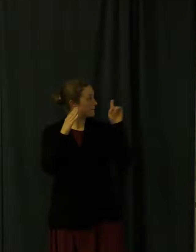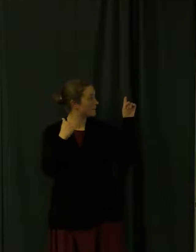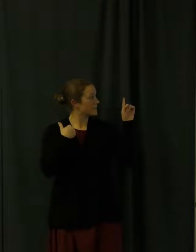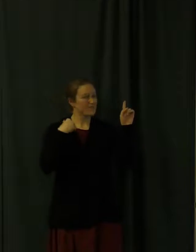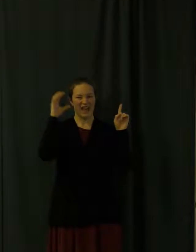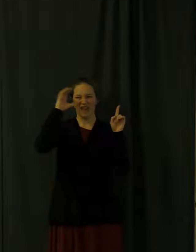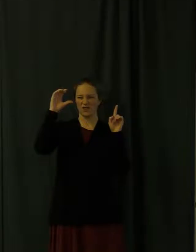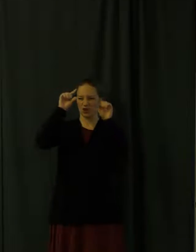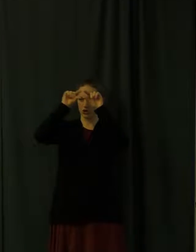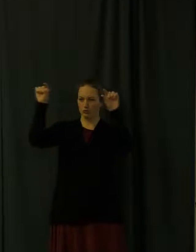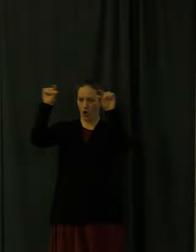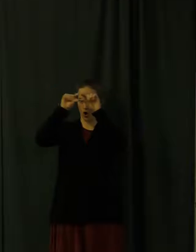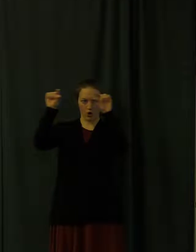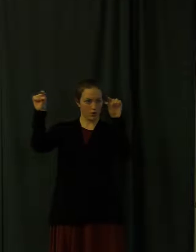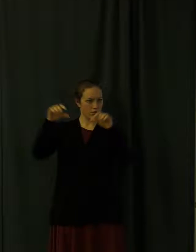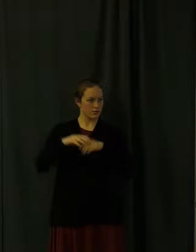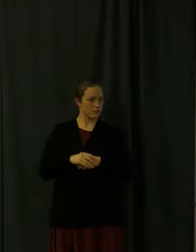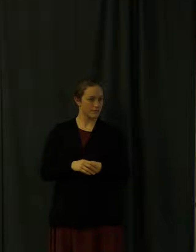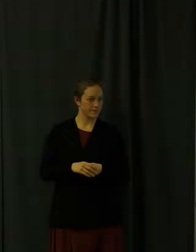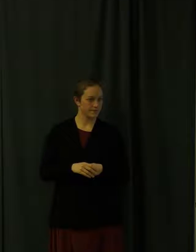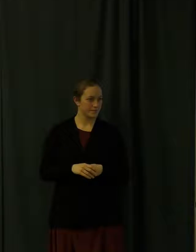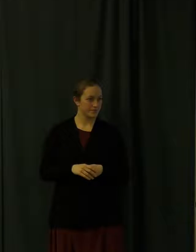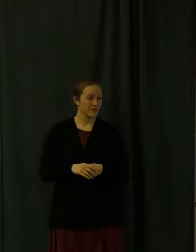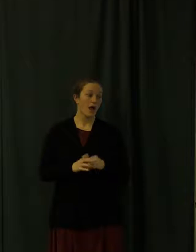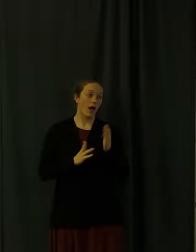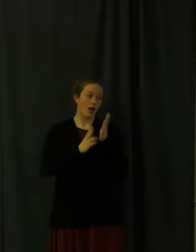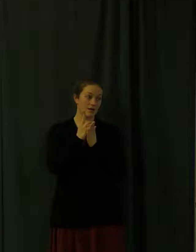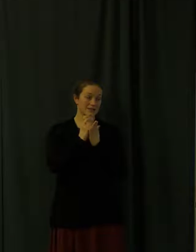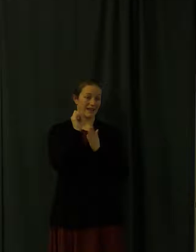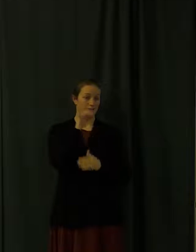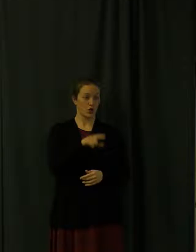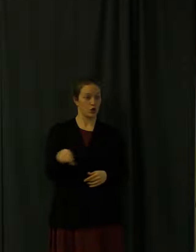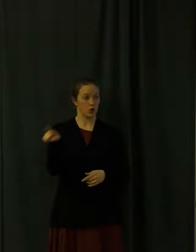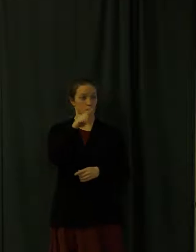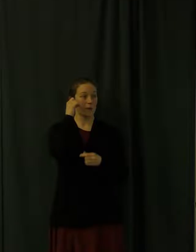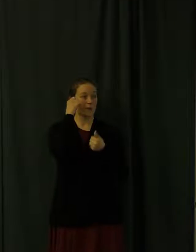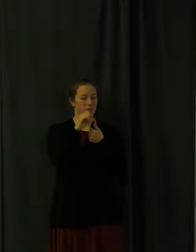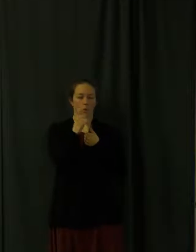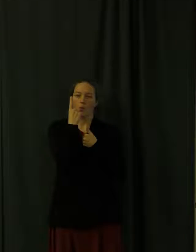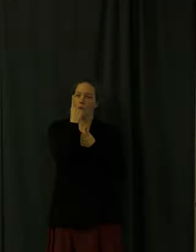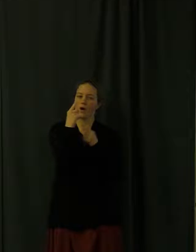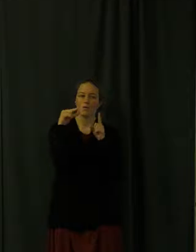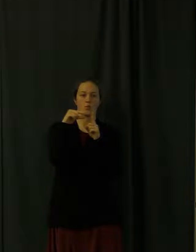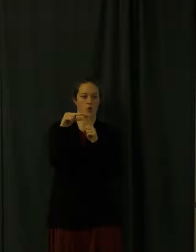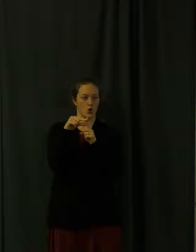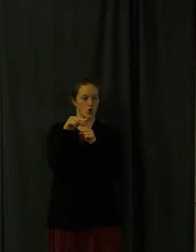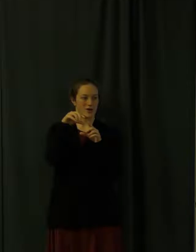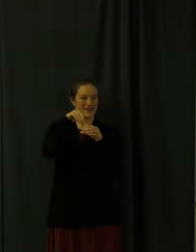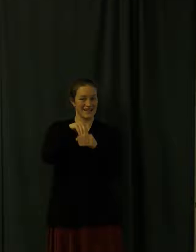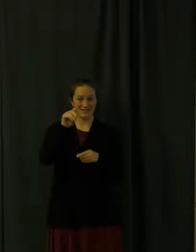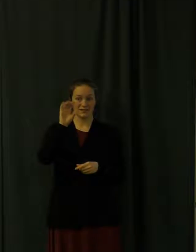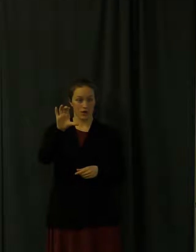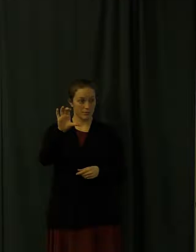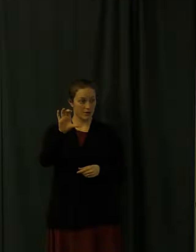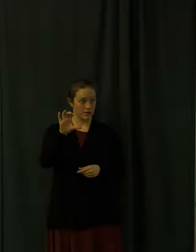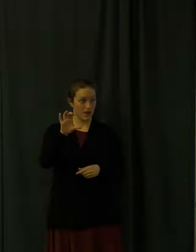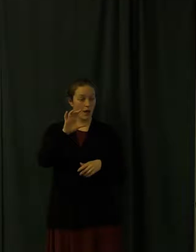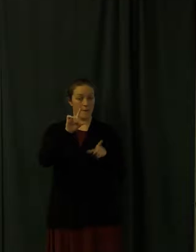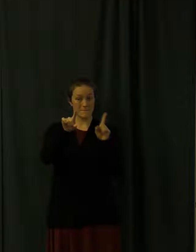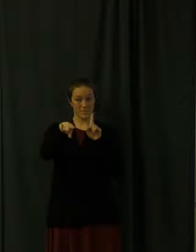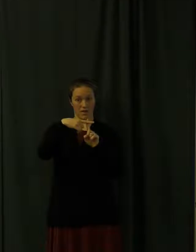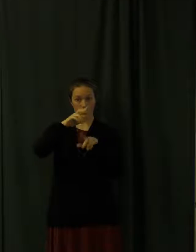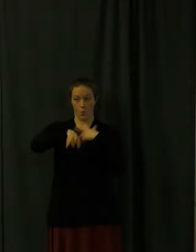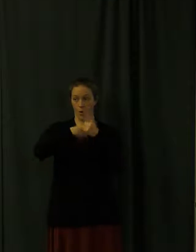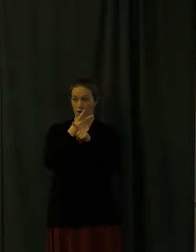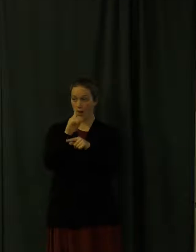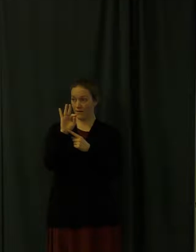which is pretty good just there. Just if you just honestly, if you can remember one of the words that was in the document and what kind of file it was, you can find